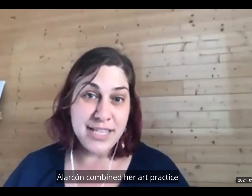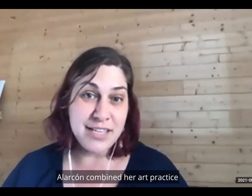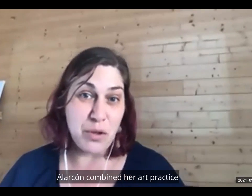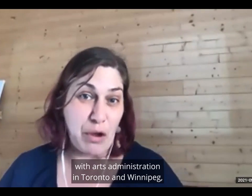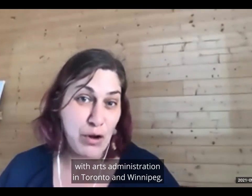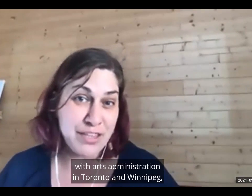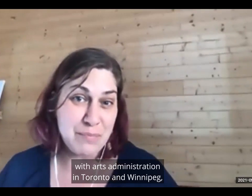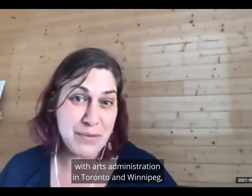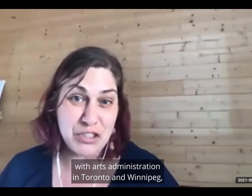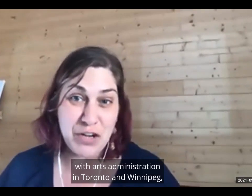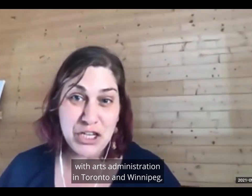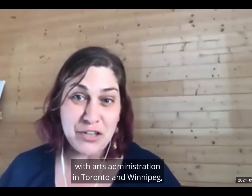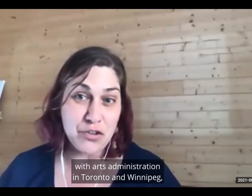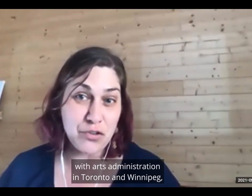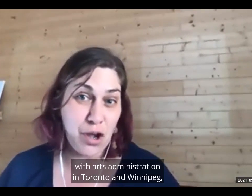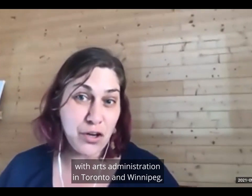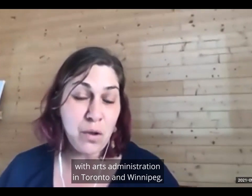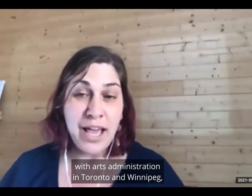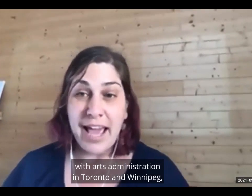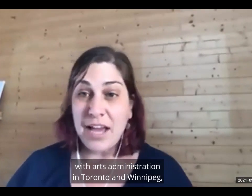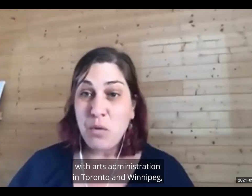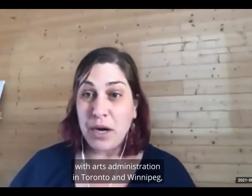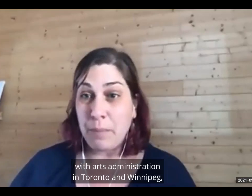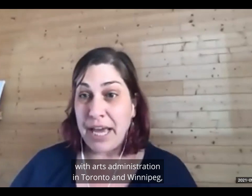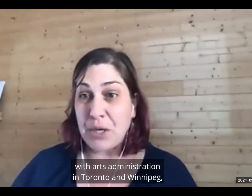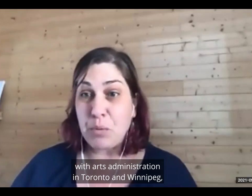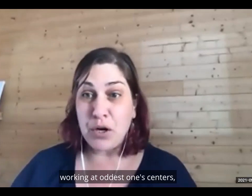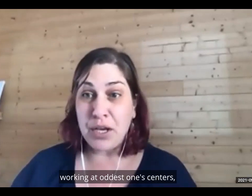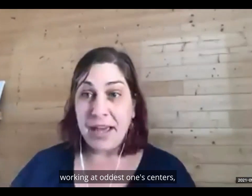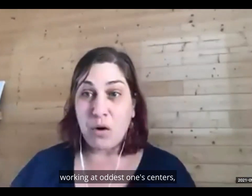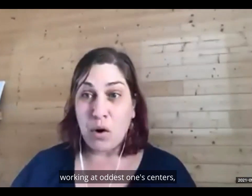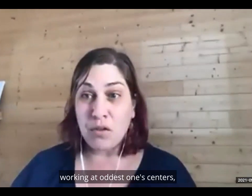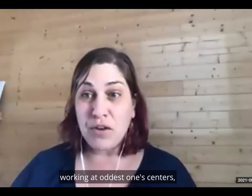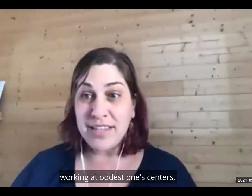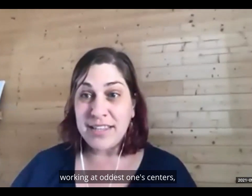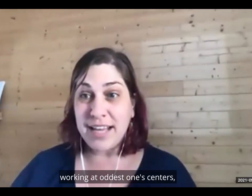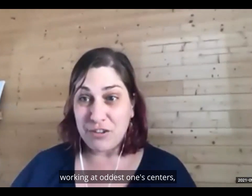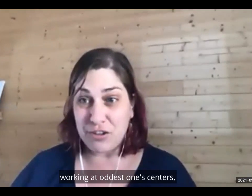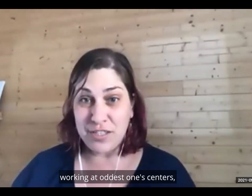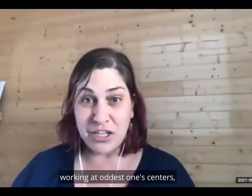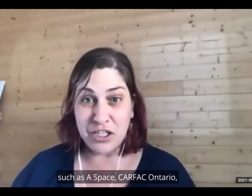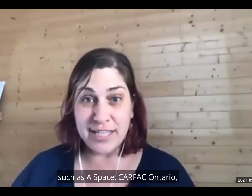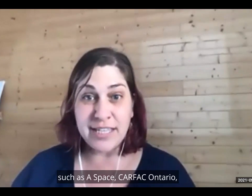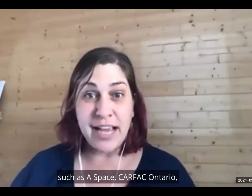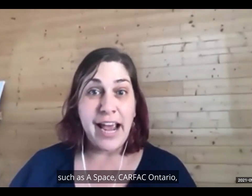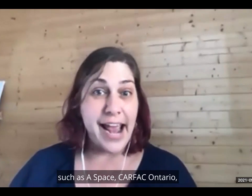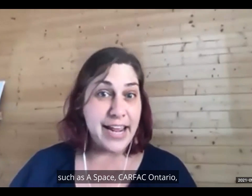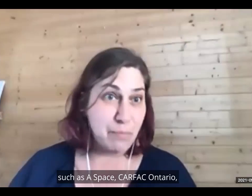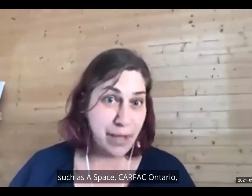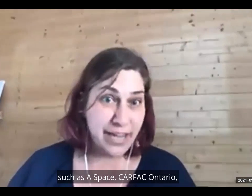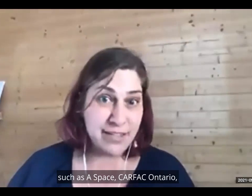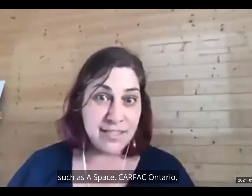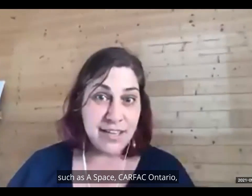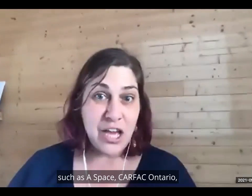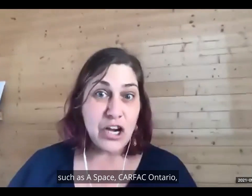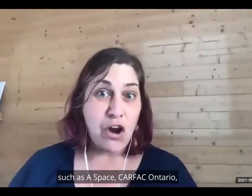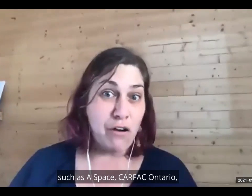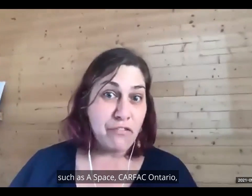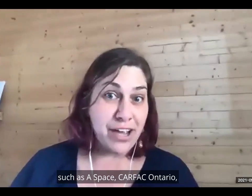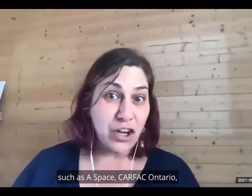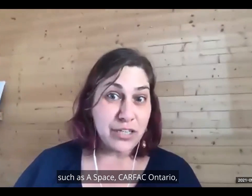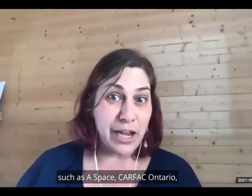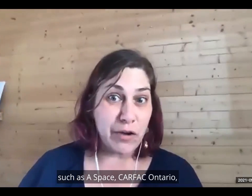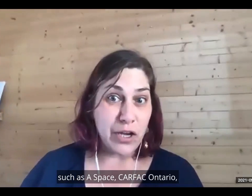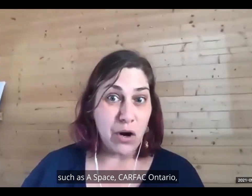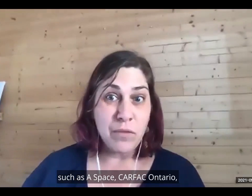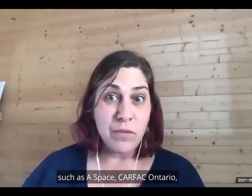art practice with arts administration in Toronto and Winnipeg, working at artist-run centers such as A-Space,